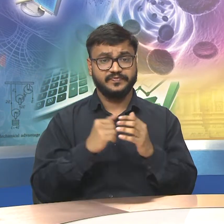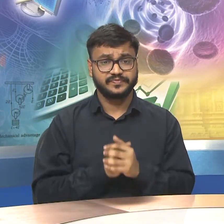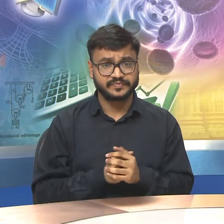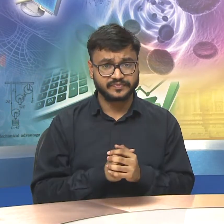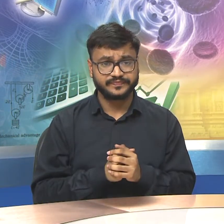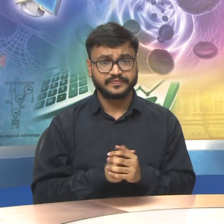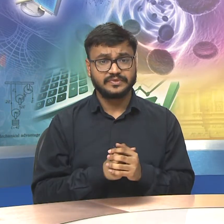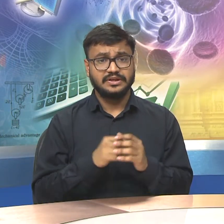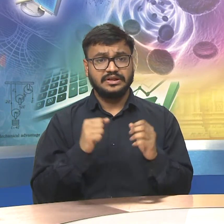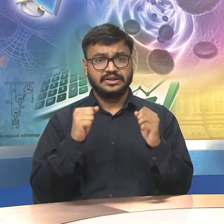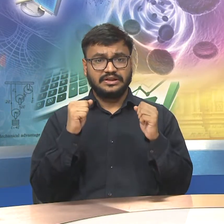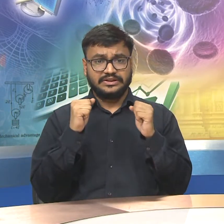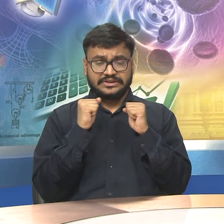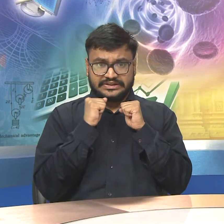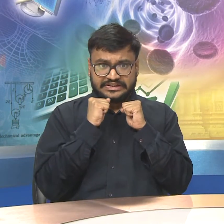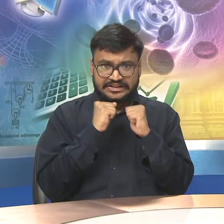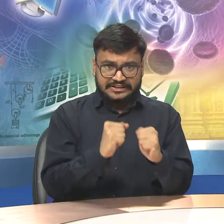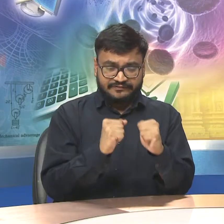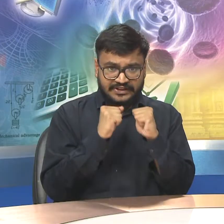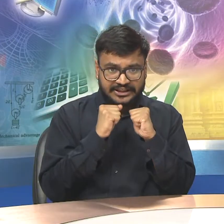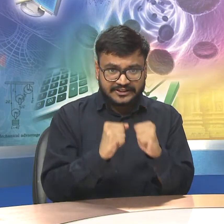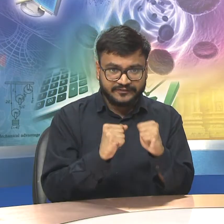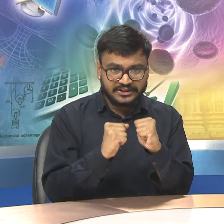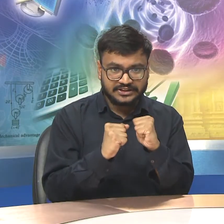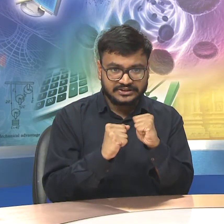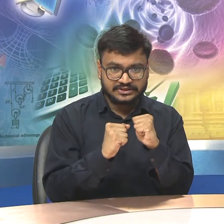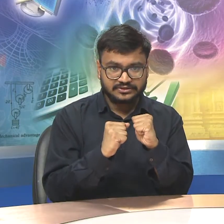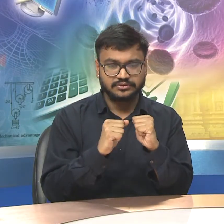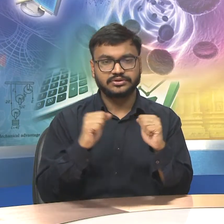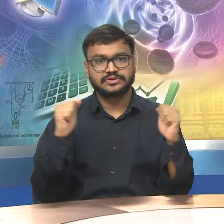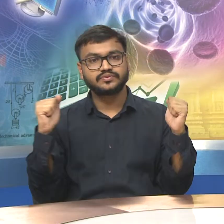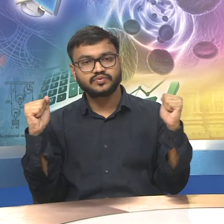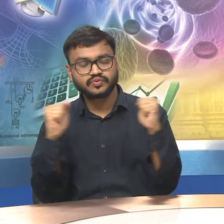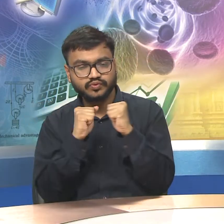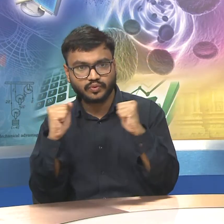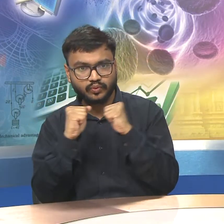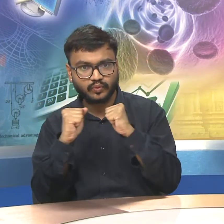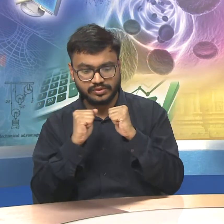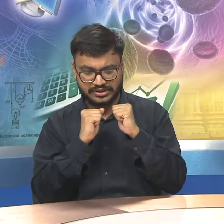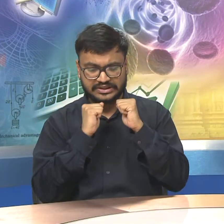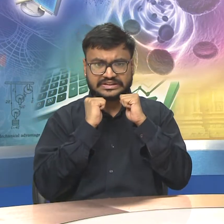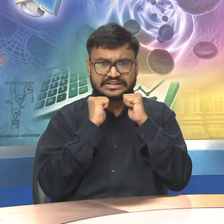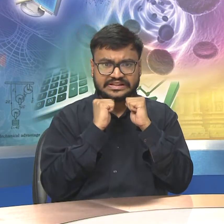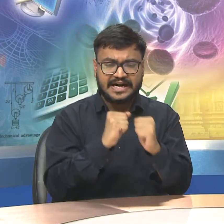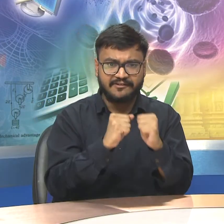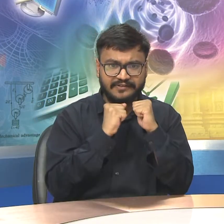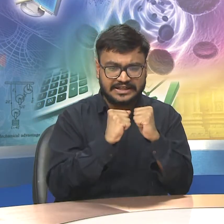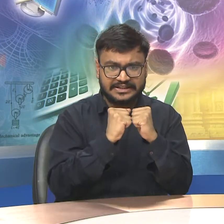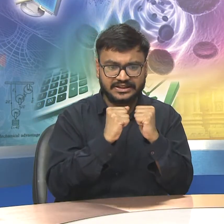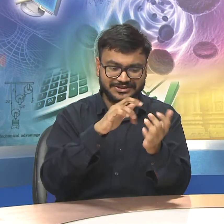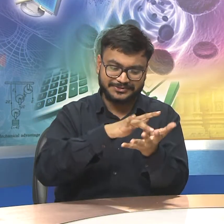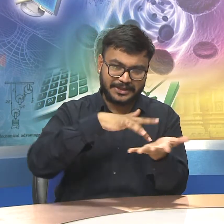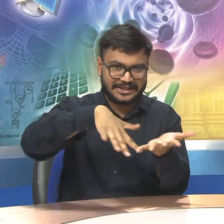Next is difficult and cold. In this